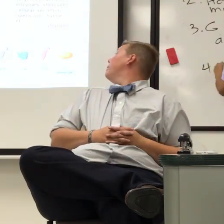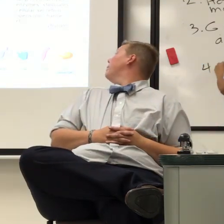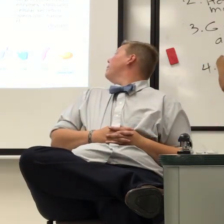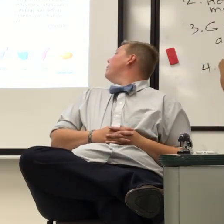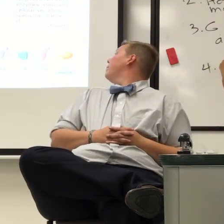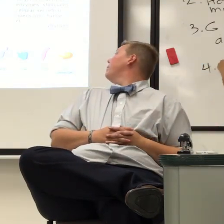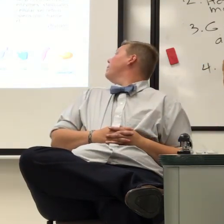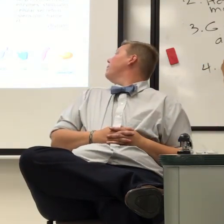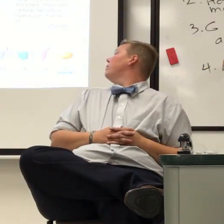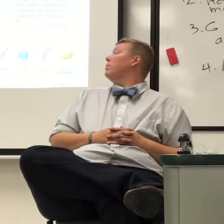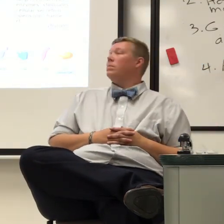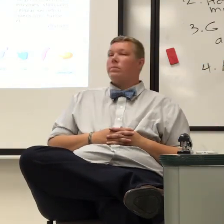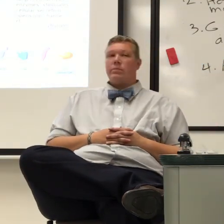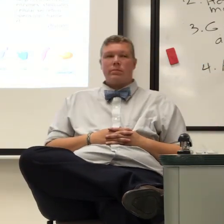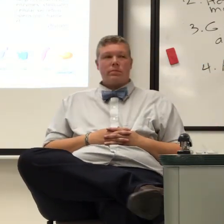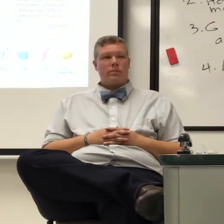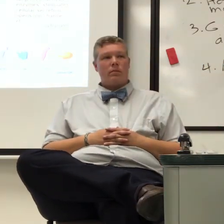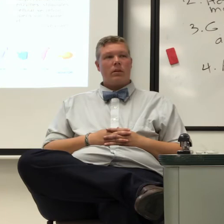adenylate cyclase